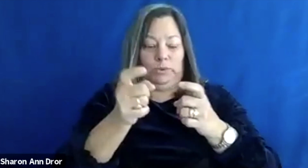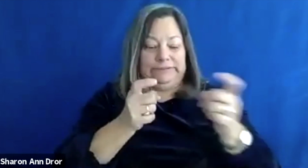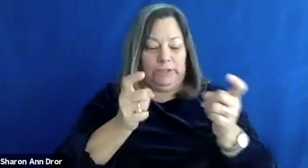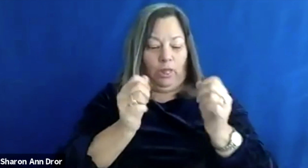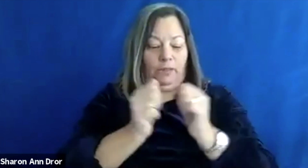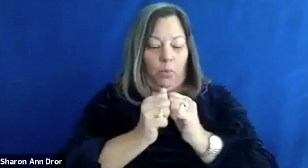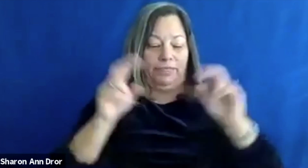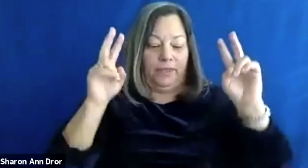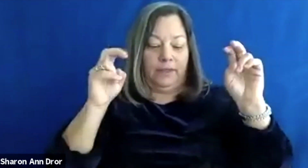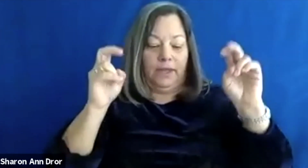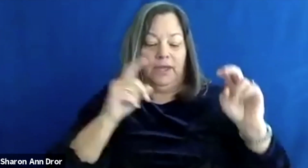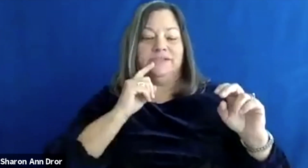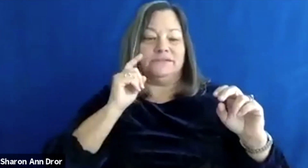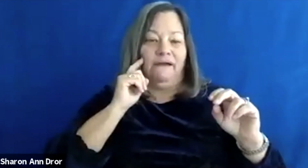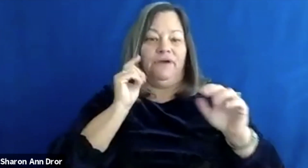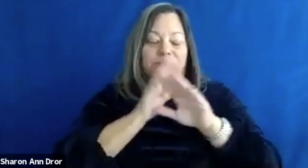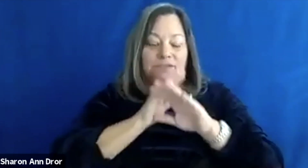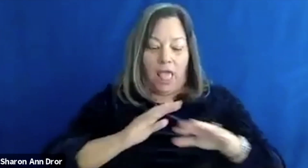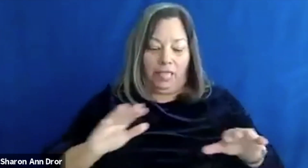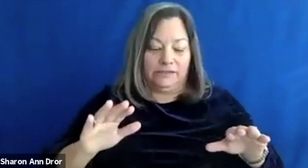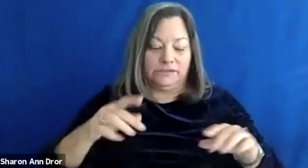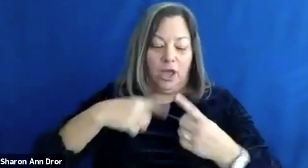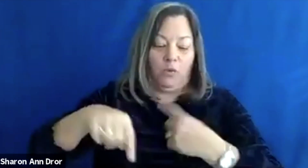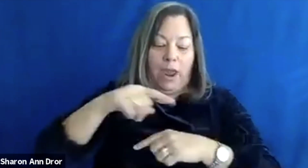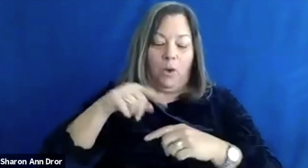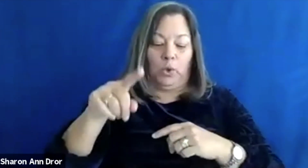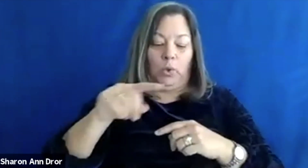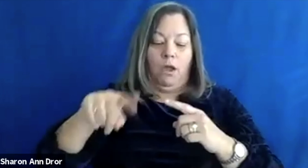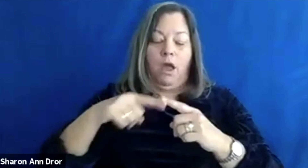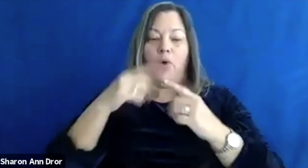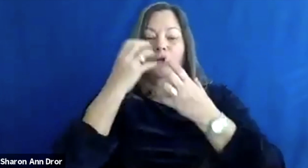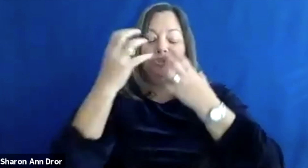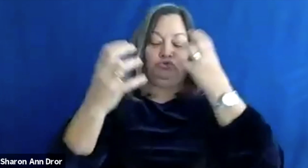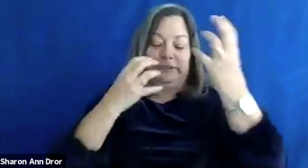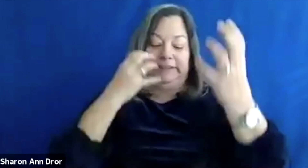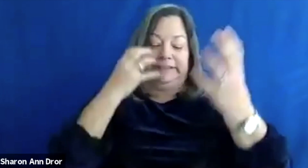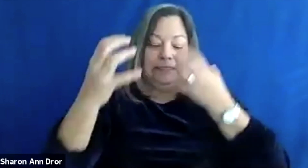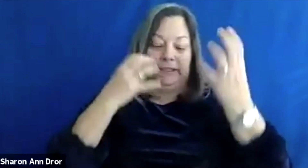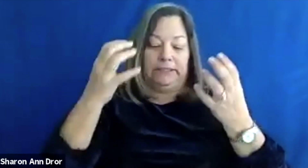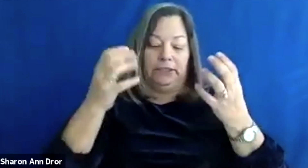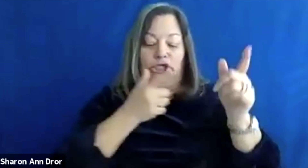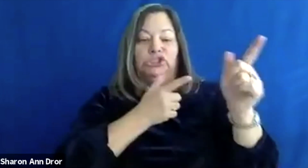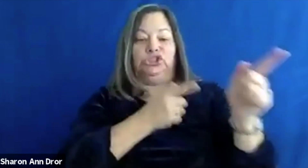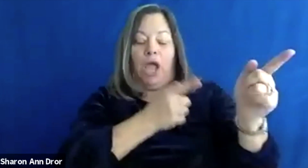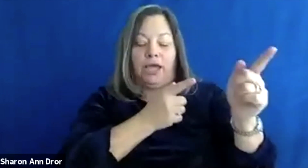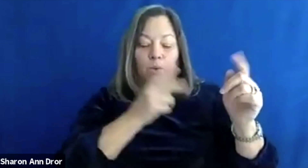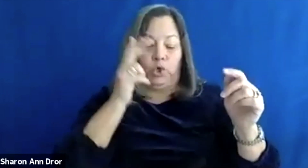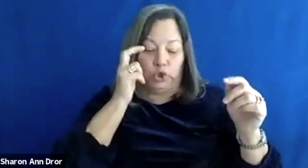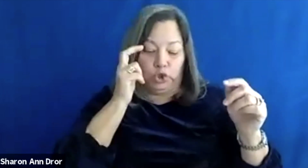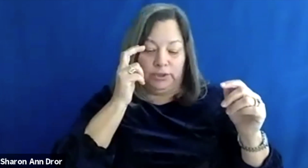How did you deal with deaf silence around you when there was screaming,